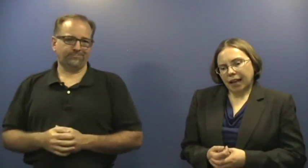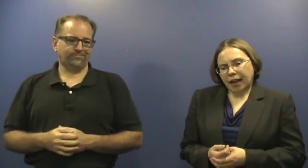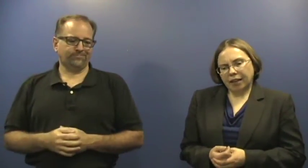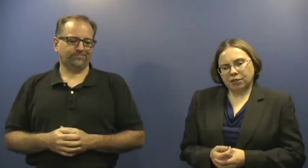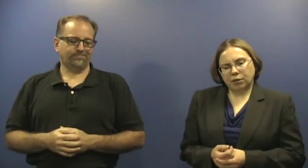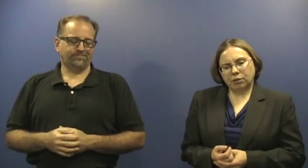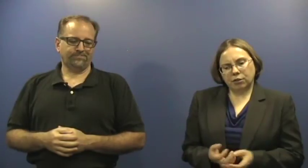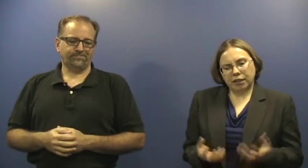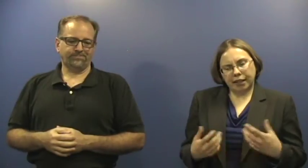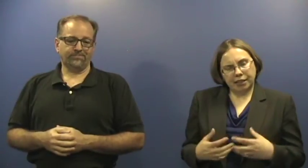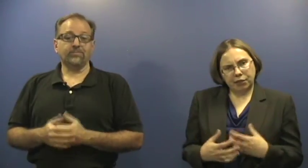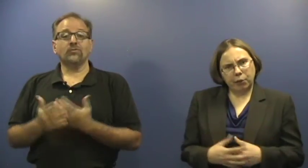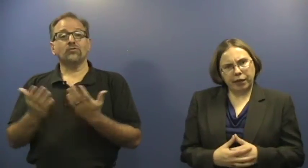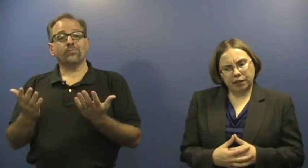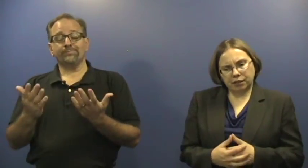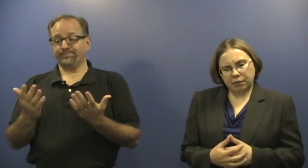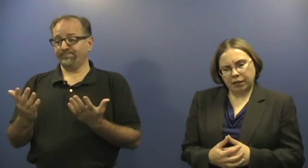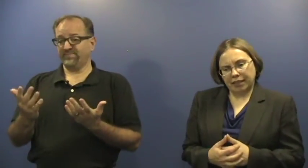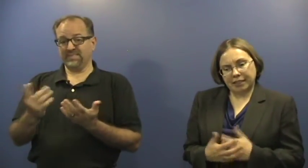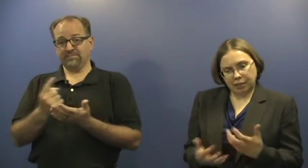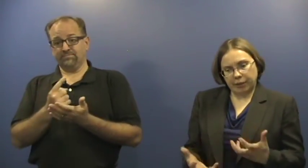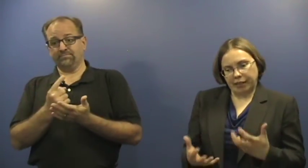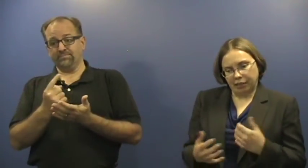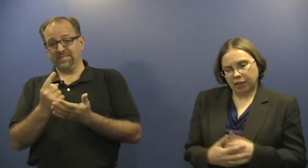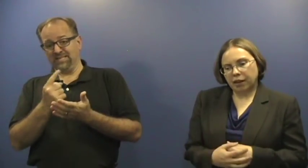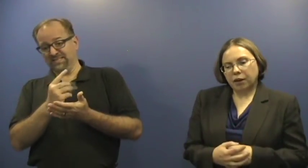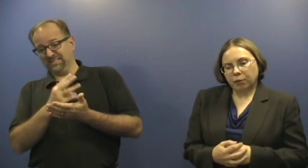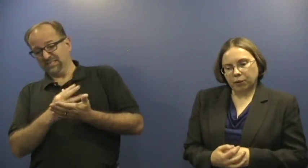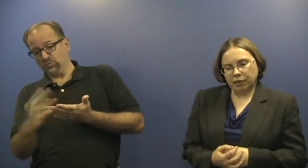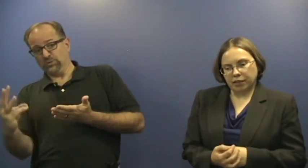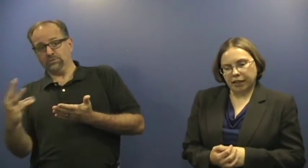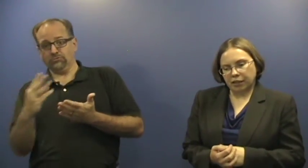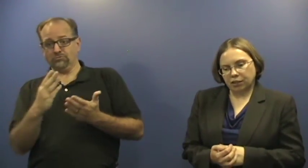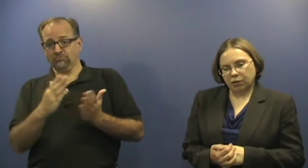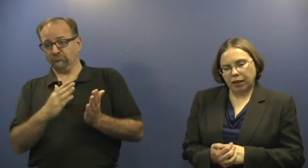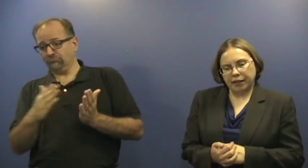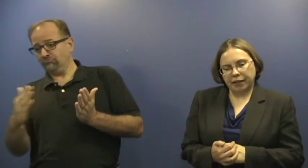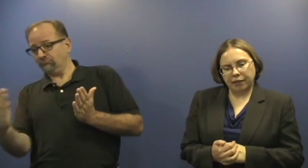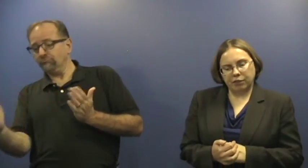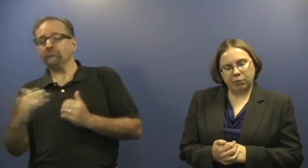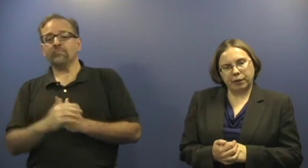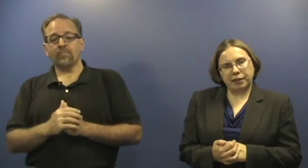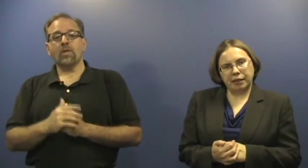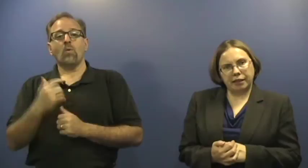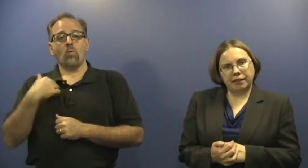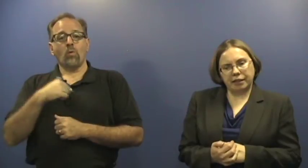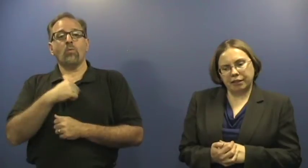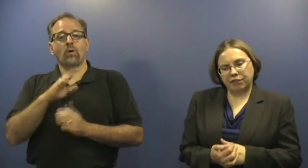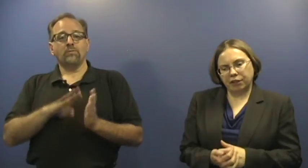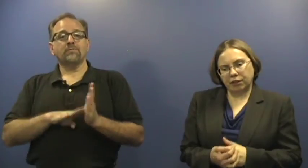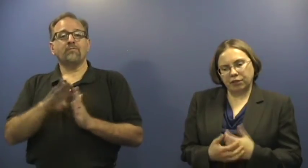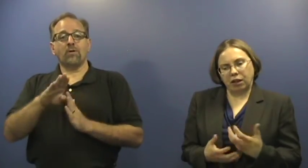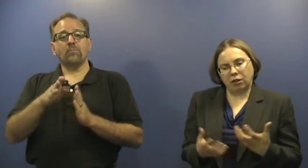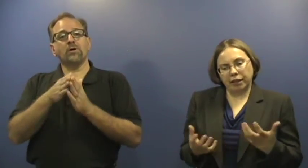And so during the next few weeks, the next 6 weeks actually, we're going to get a general idea of interpreting studies as a field of scholarly